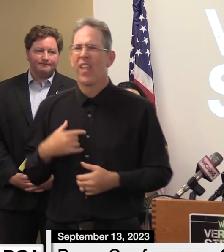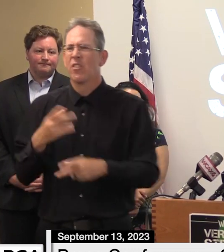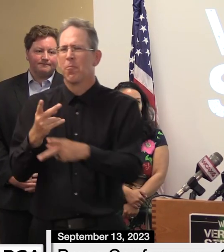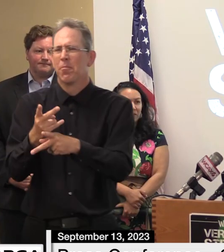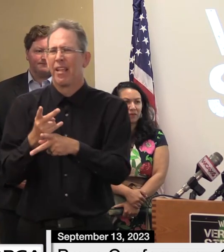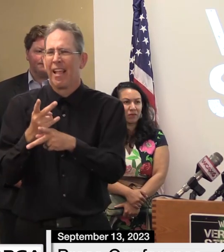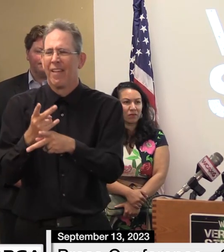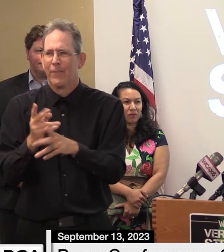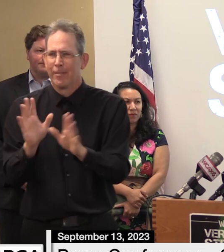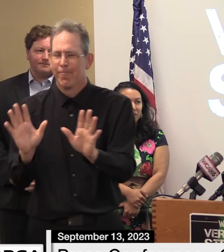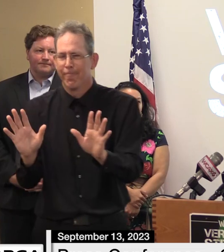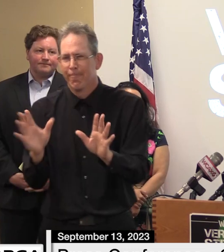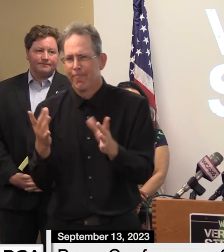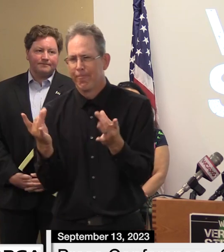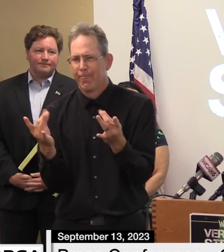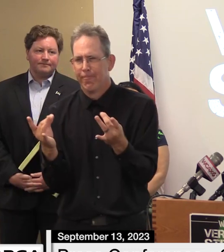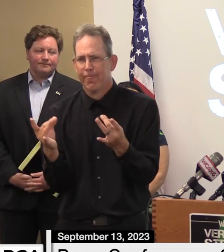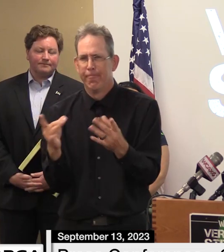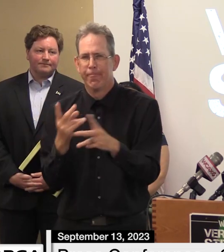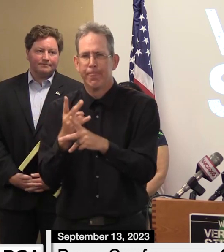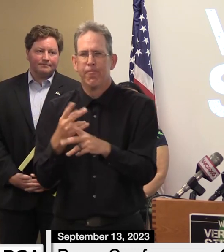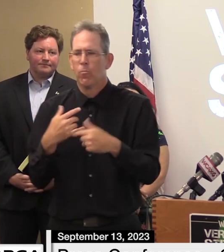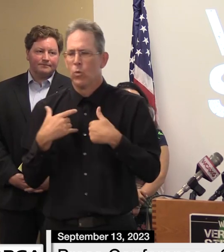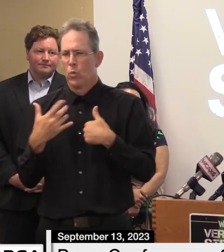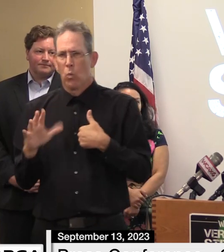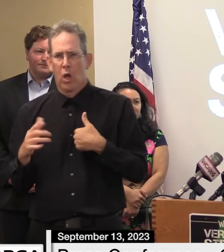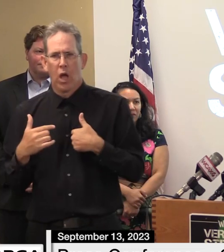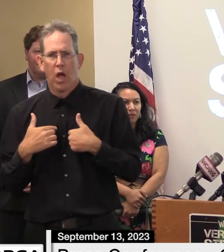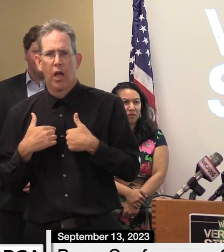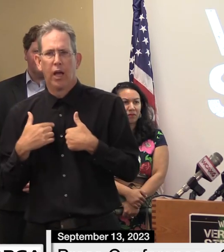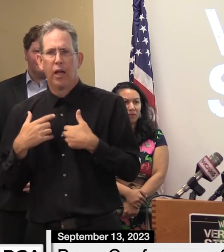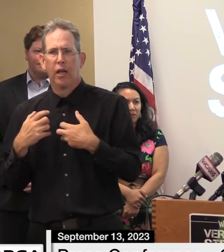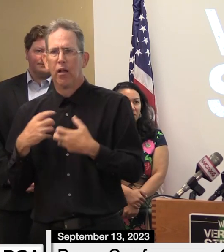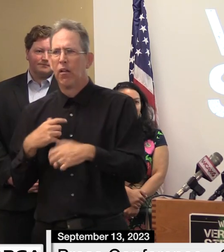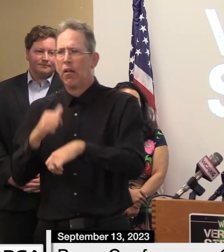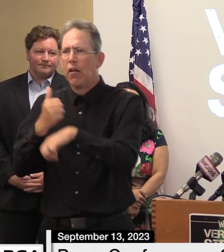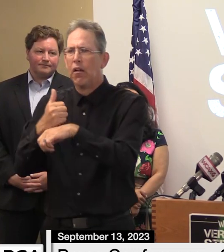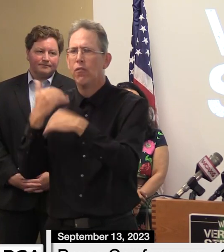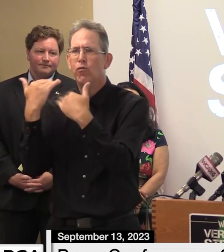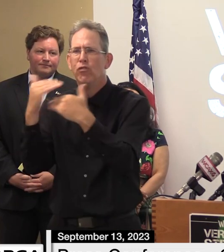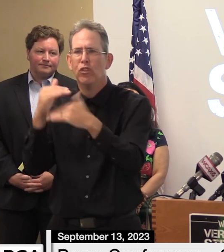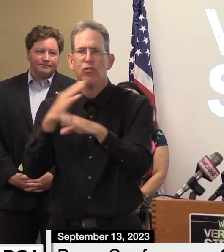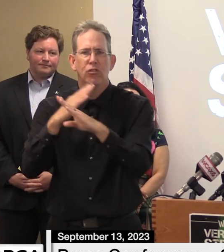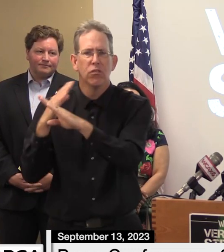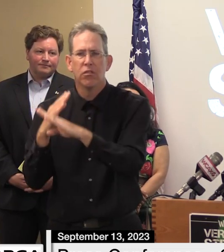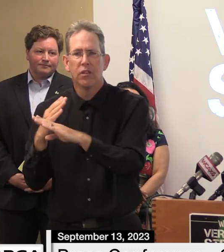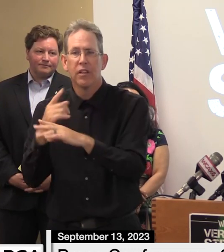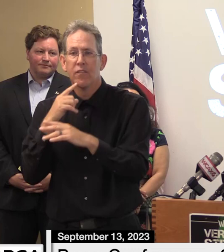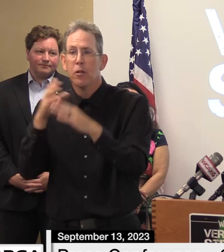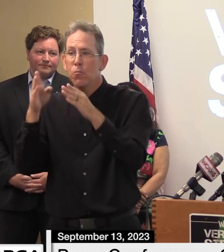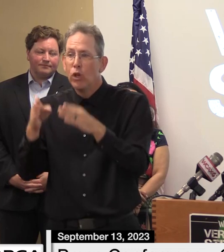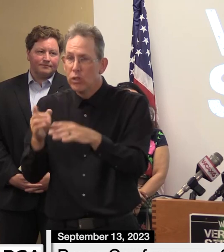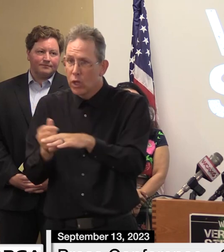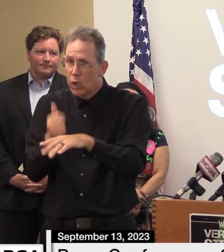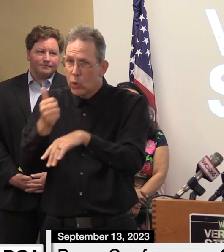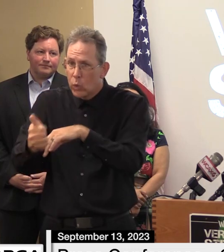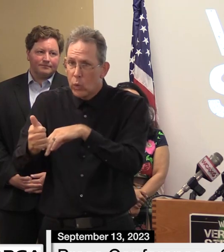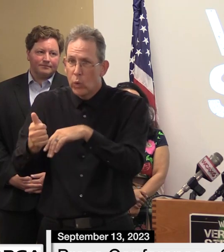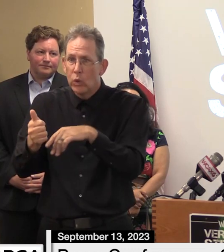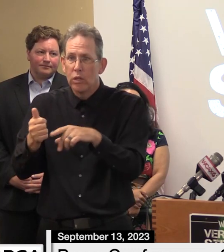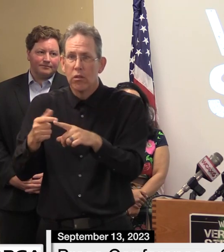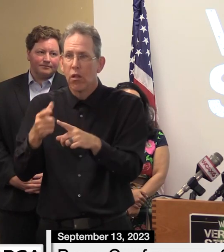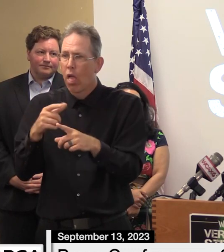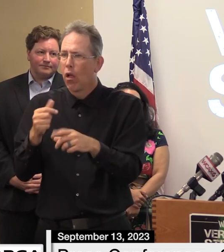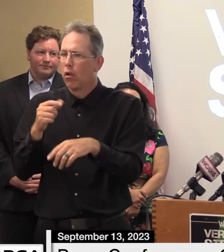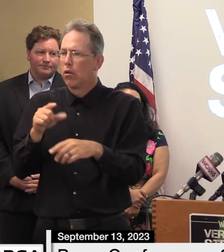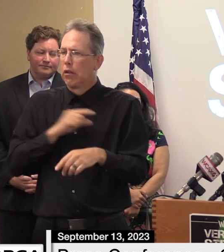respects. We don't want to impose a restriction for someone who is accused. We'll see how that all works